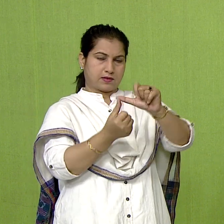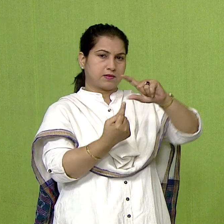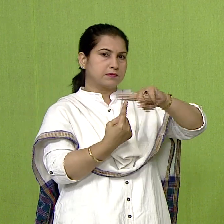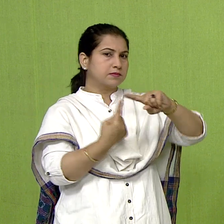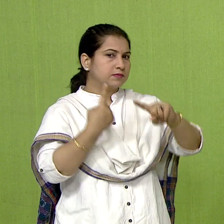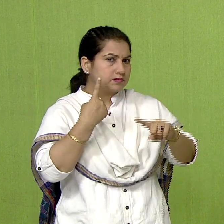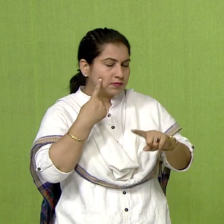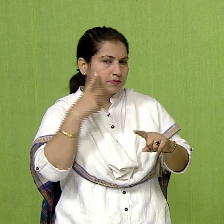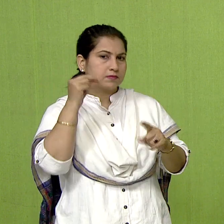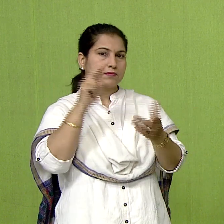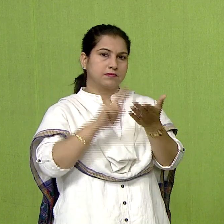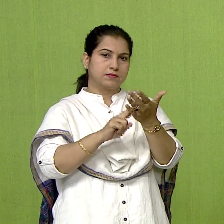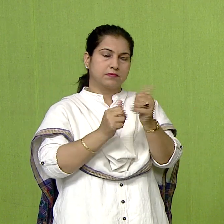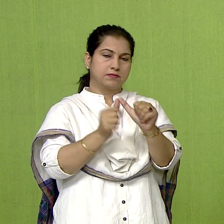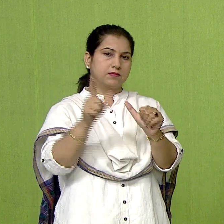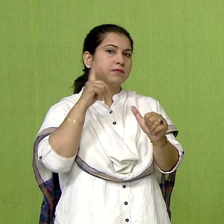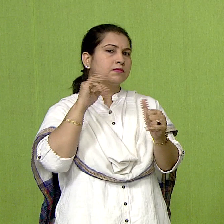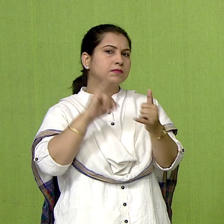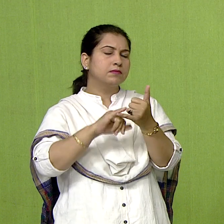Nationalism is the feeling of love and respect for the country.